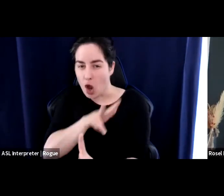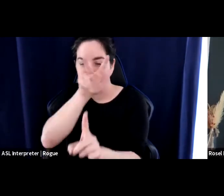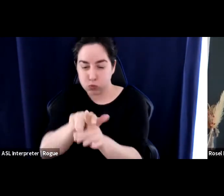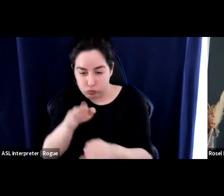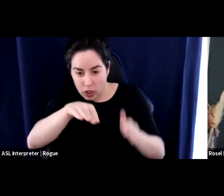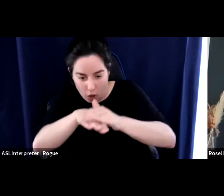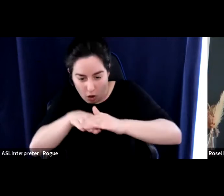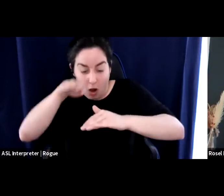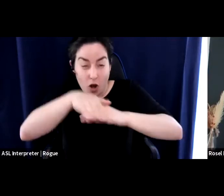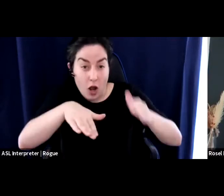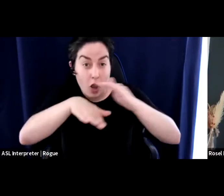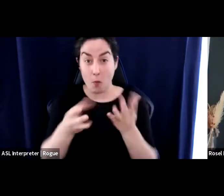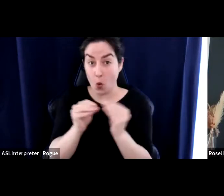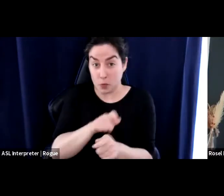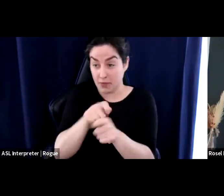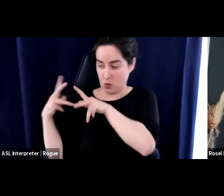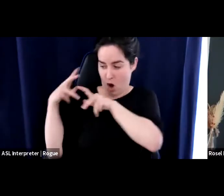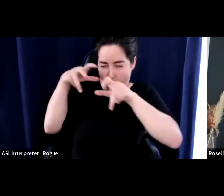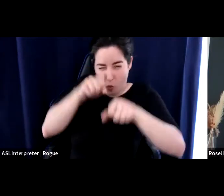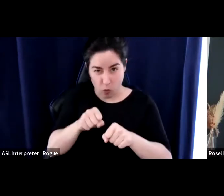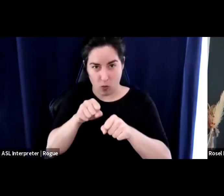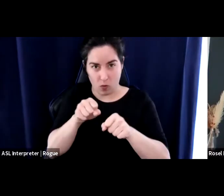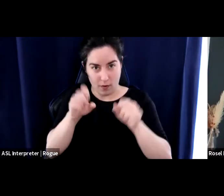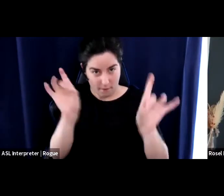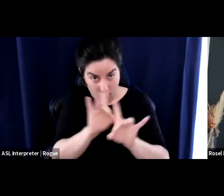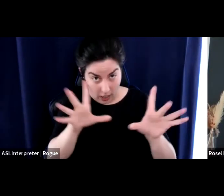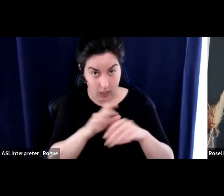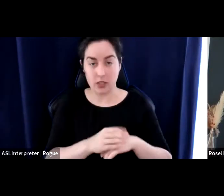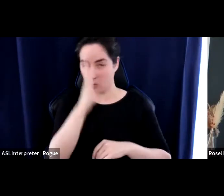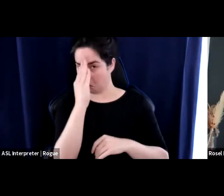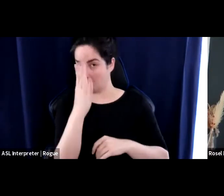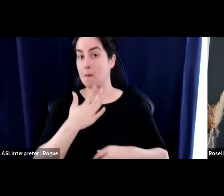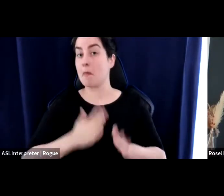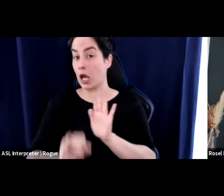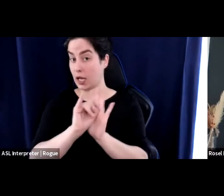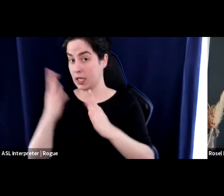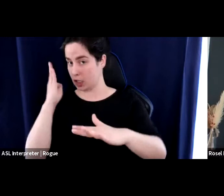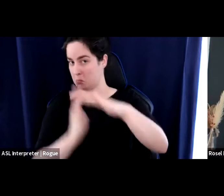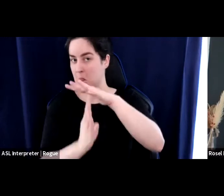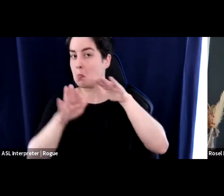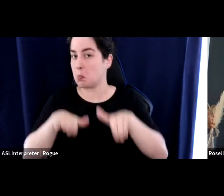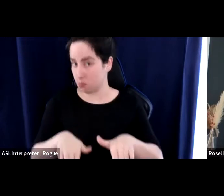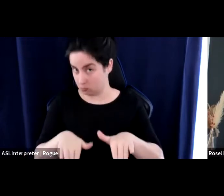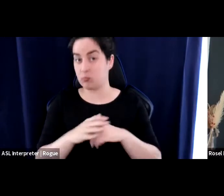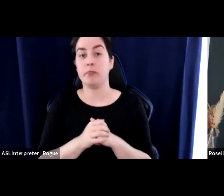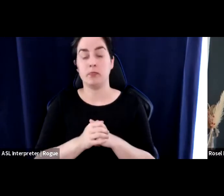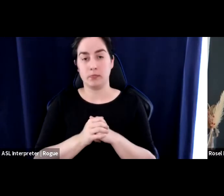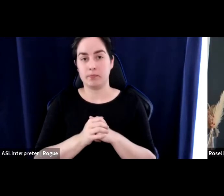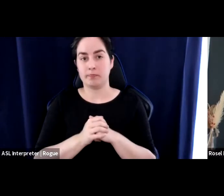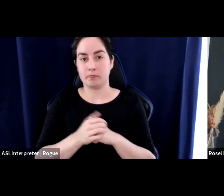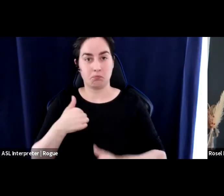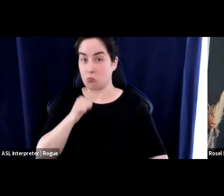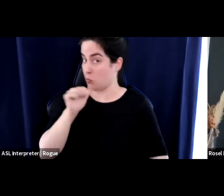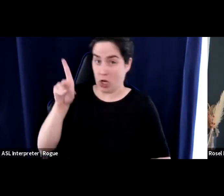position a bit further, I identify as a settler and an immigrant and a